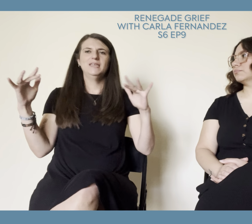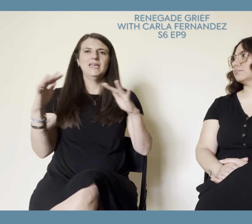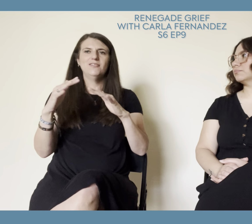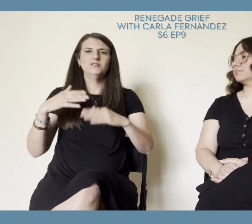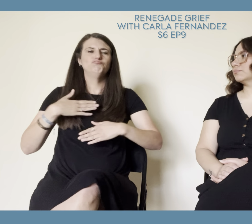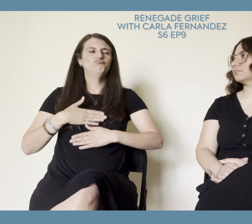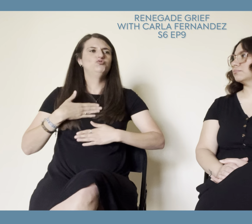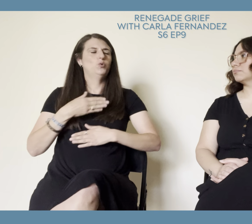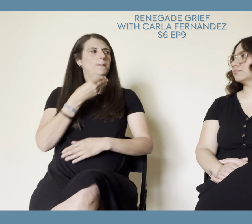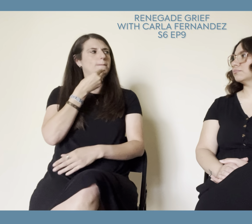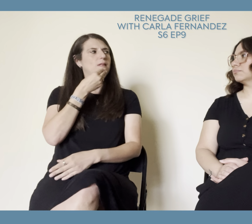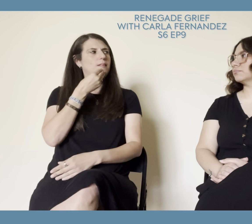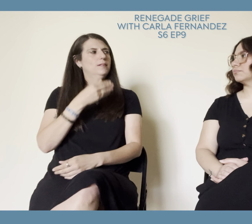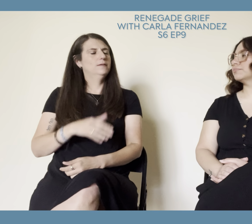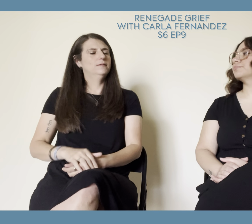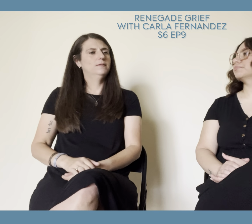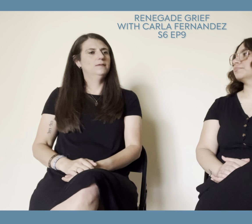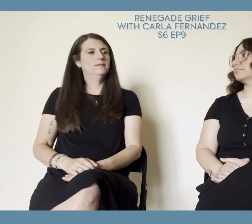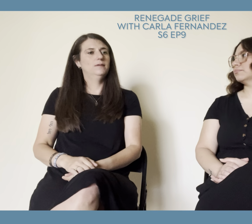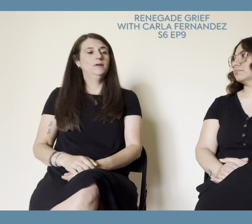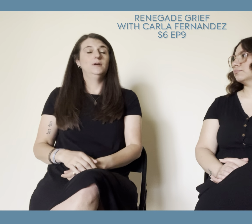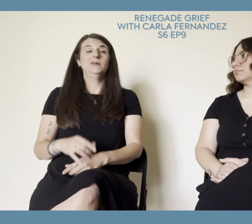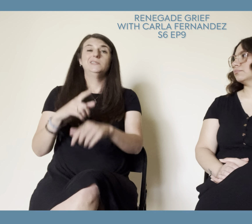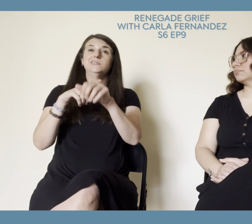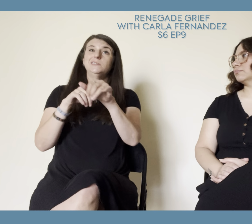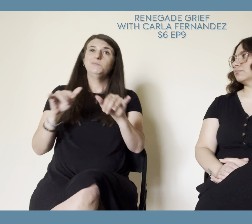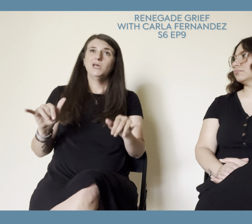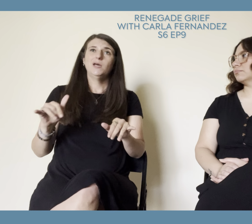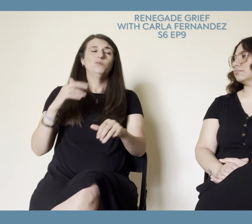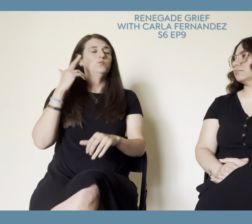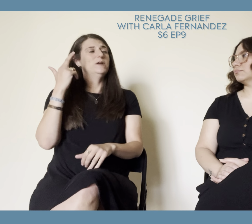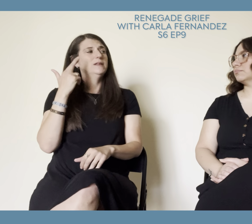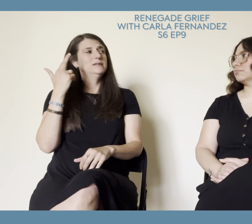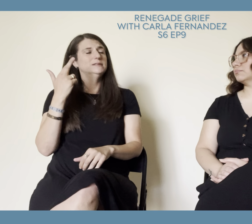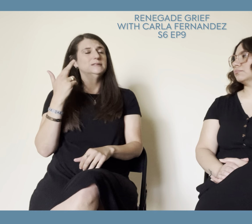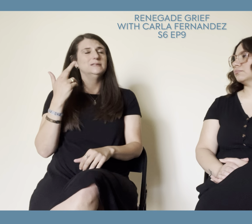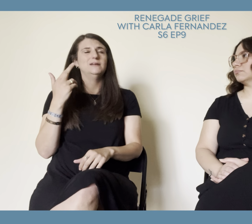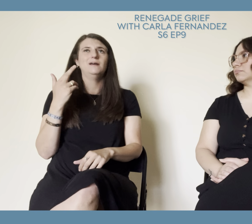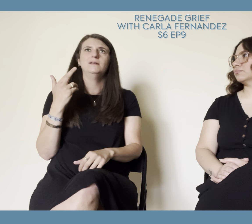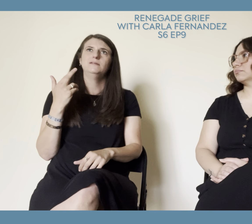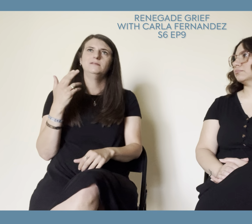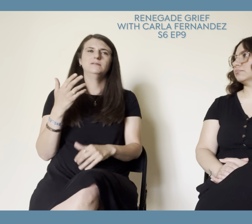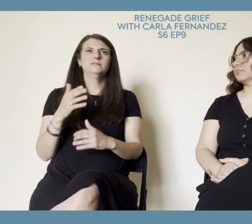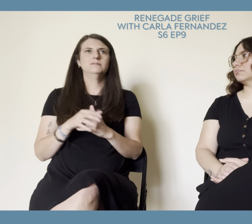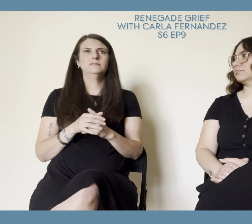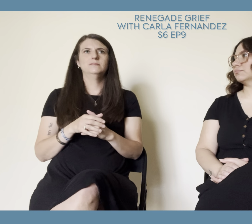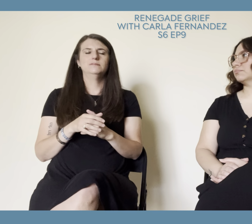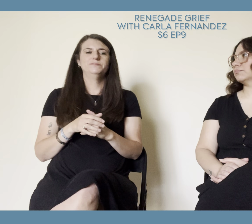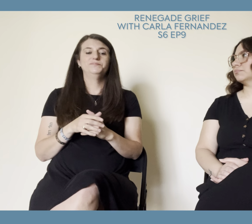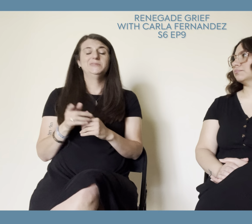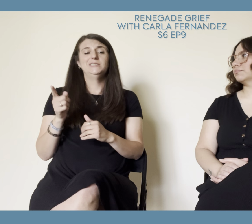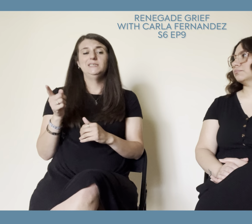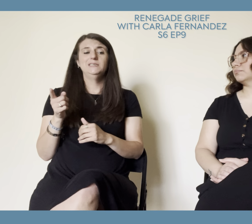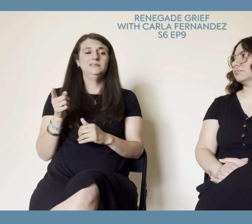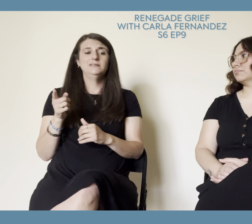meal. And the same breath realizing like, oh fuck, like he won't ever, as far as I know, he will never get